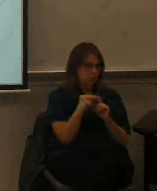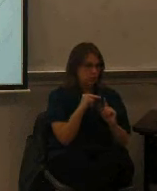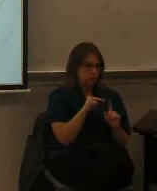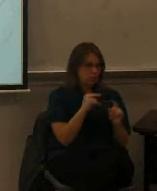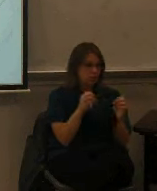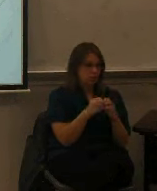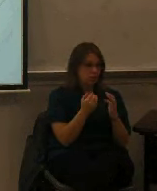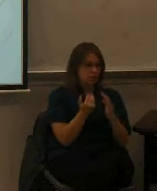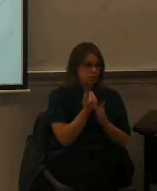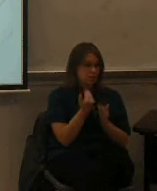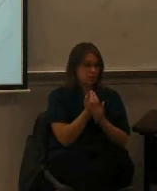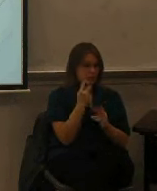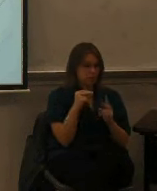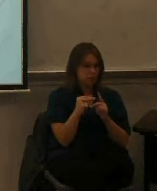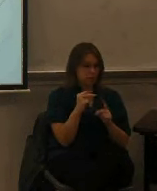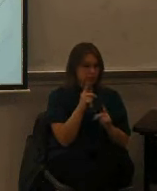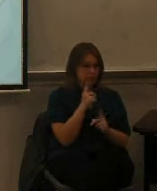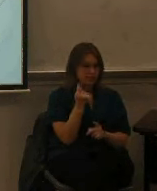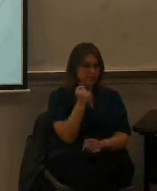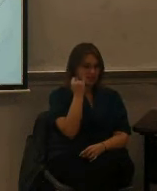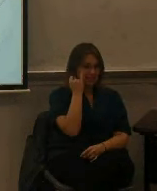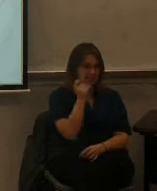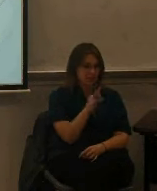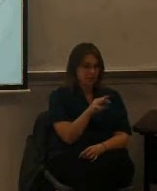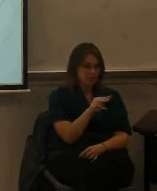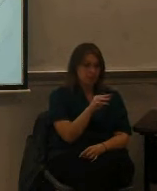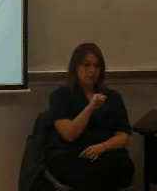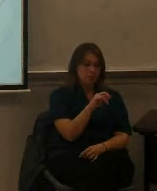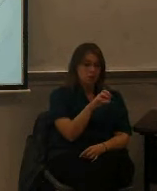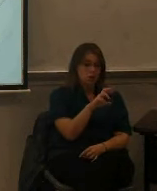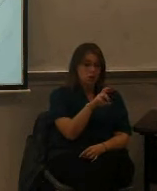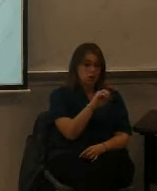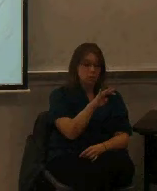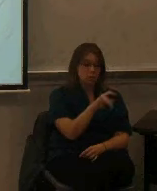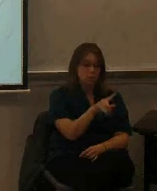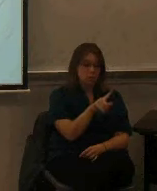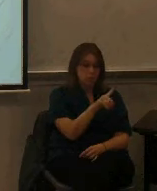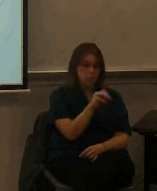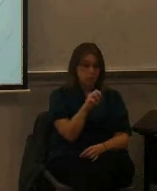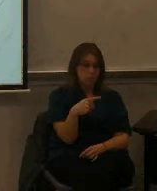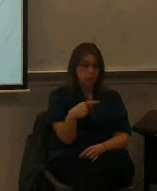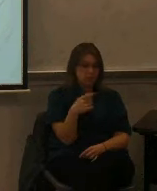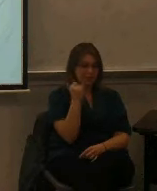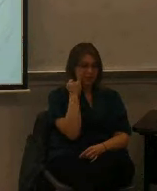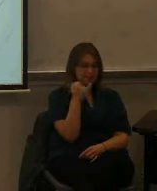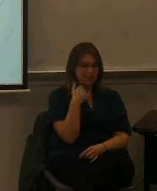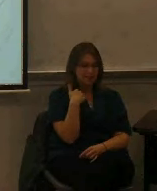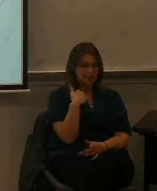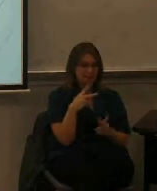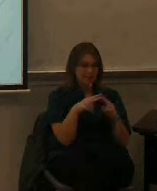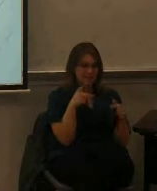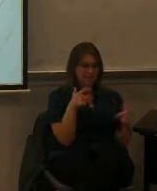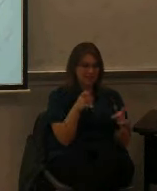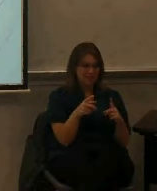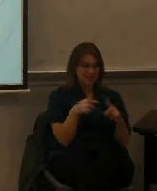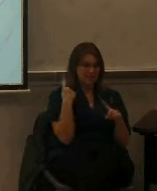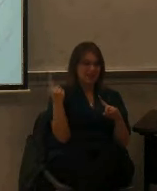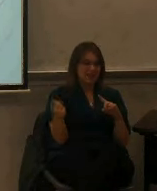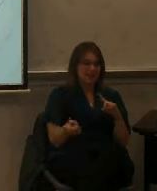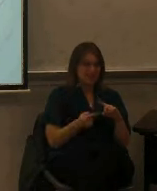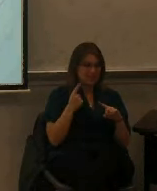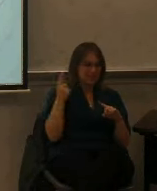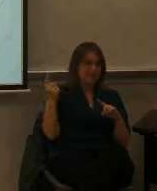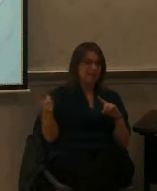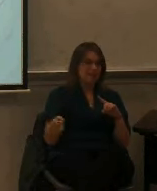the more modern view is the idea of a microbial loop. And the idea that there's this very rapid cycling